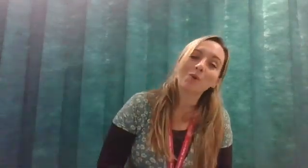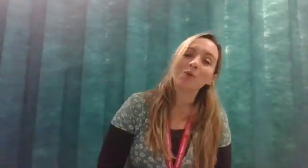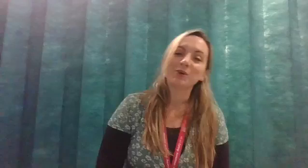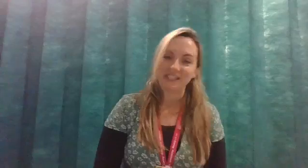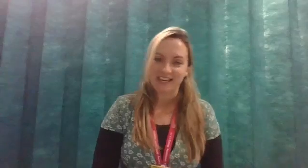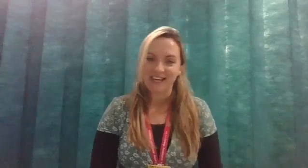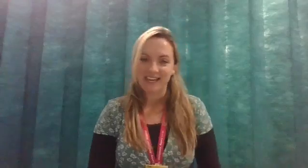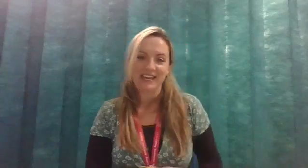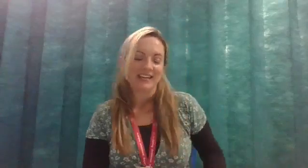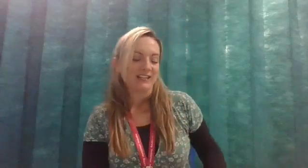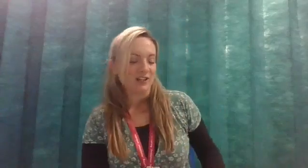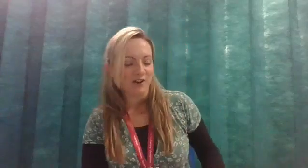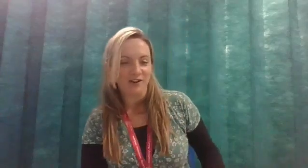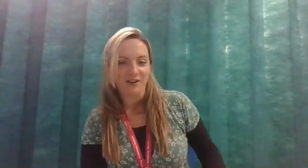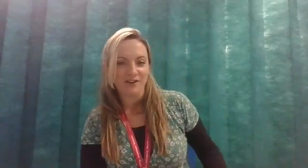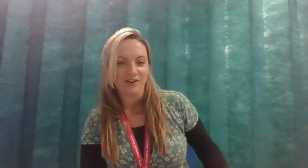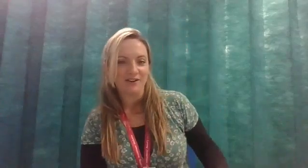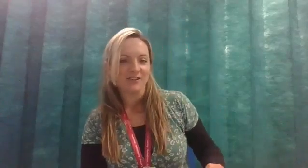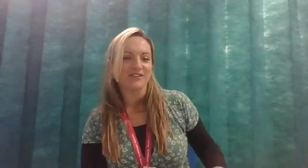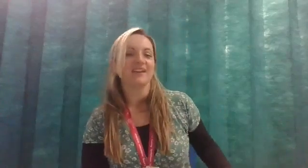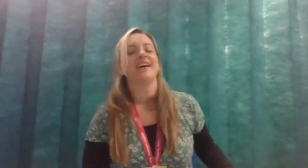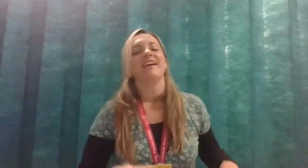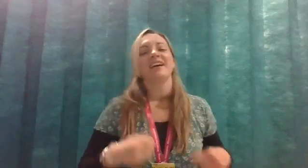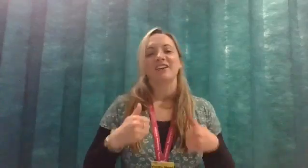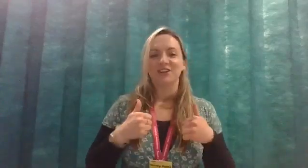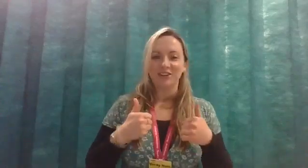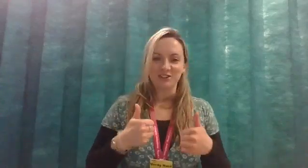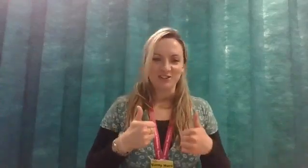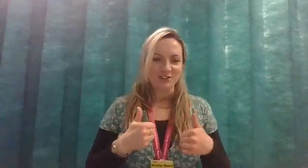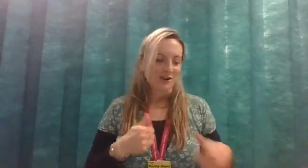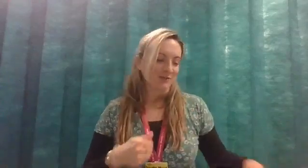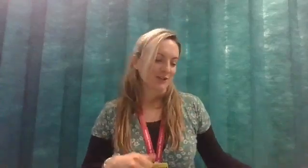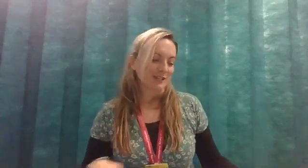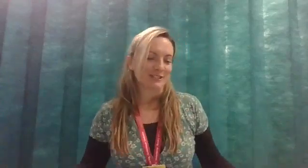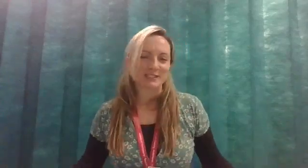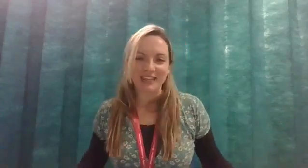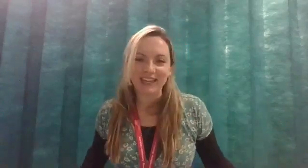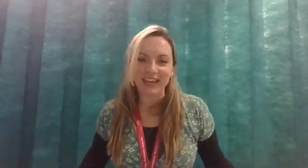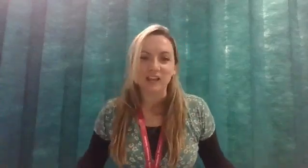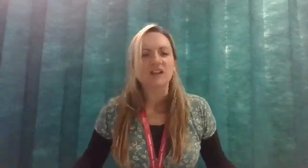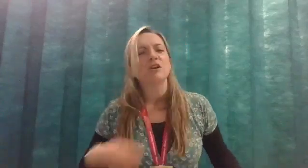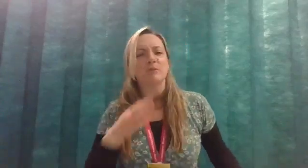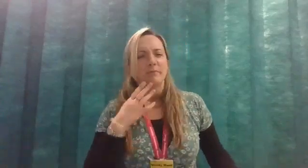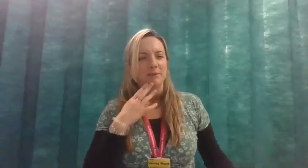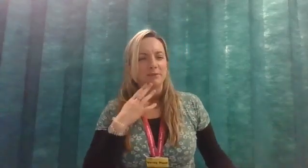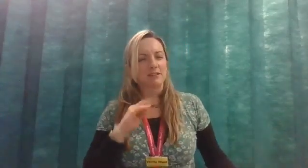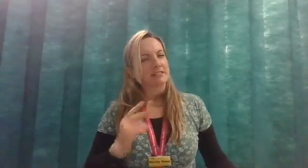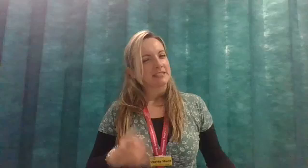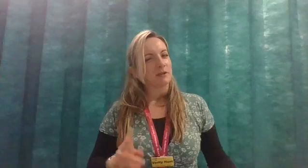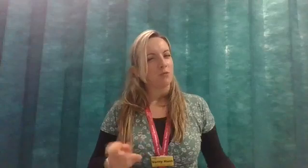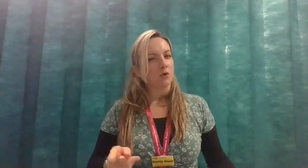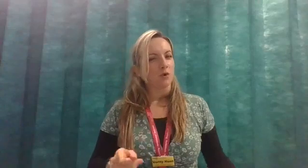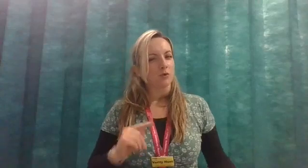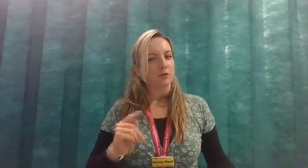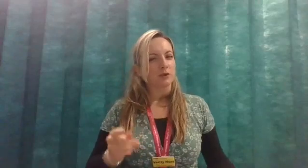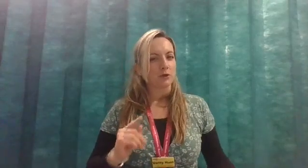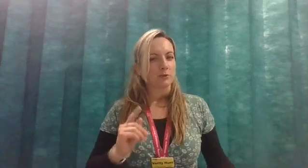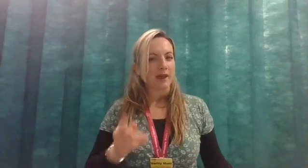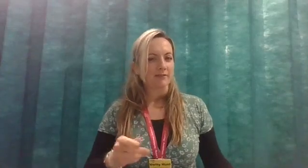all day long. Good job, good singing. Maybe you can sing more with your